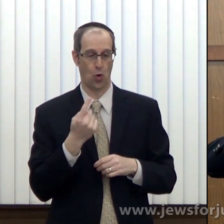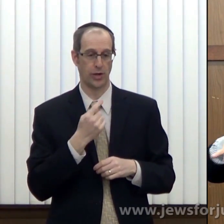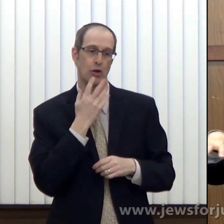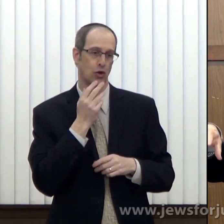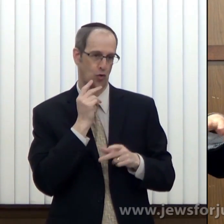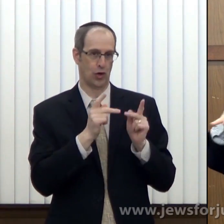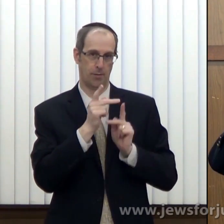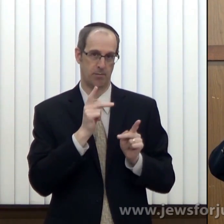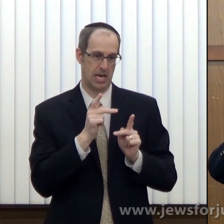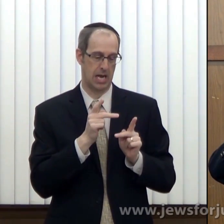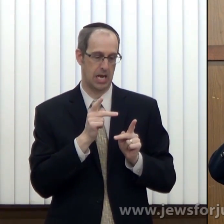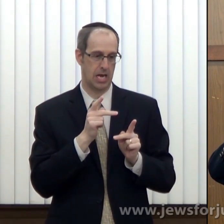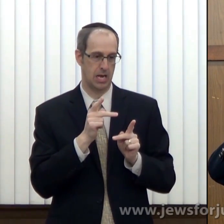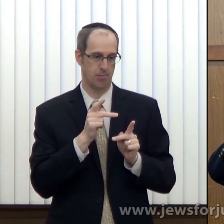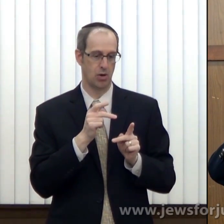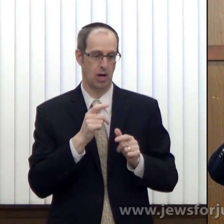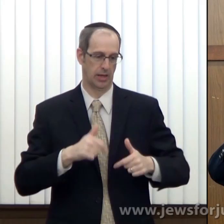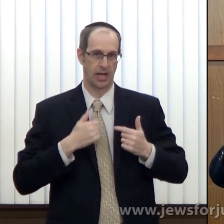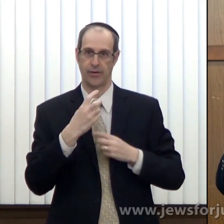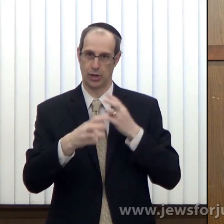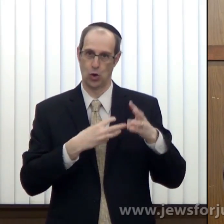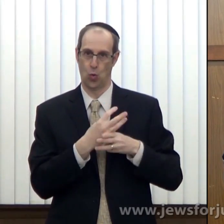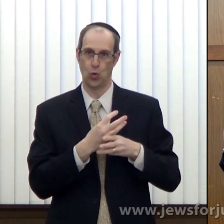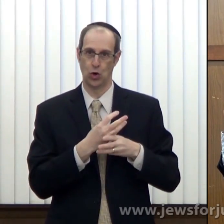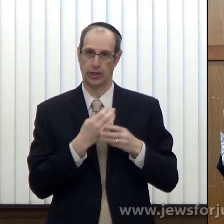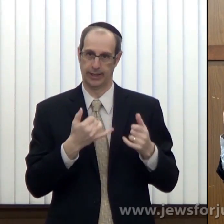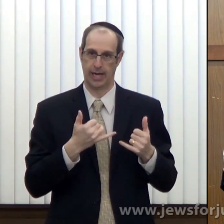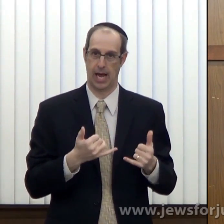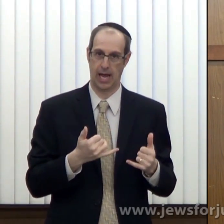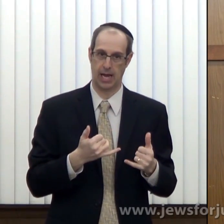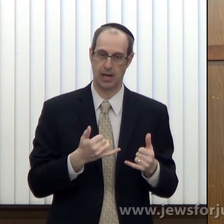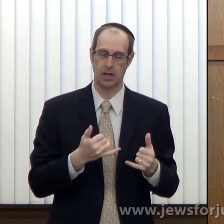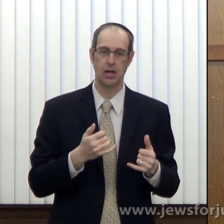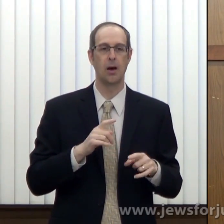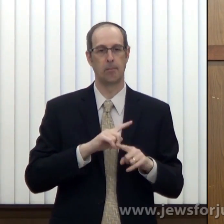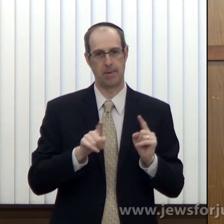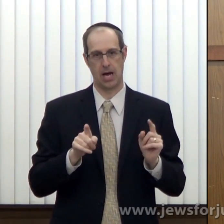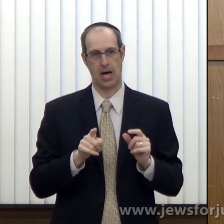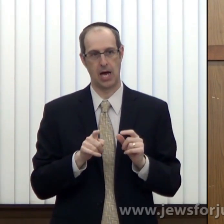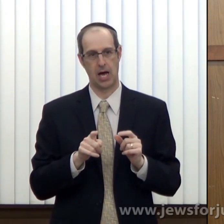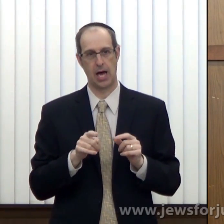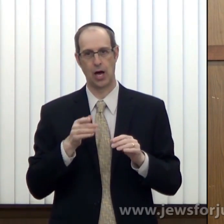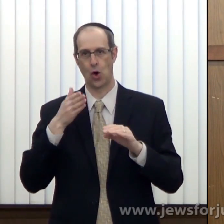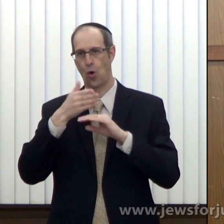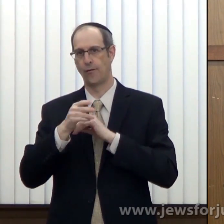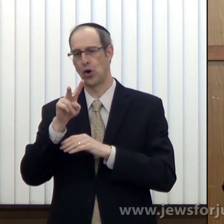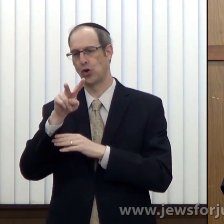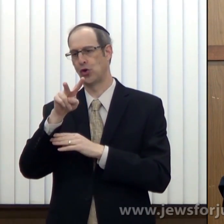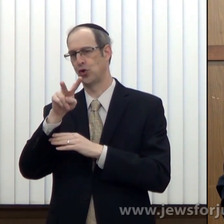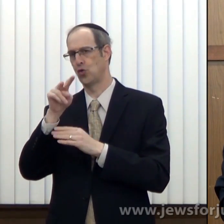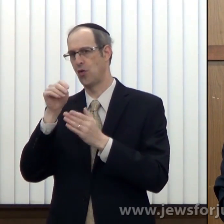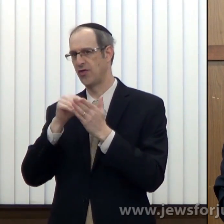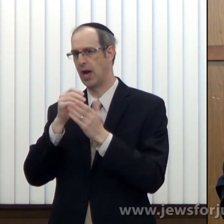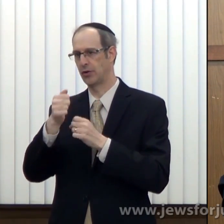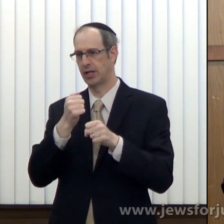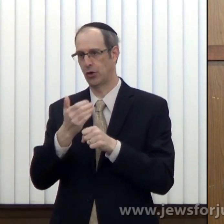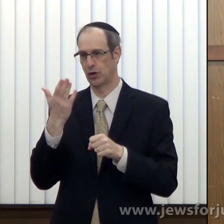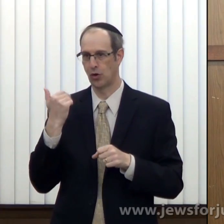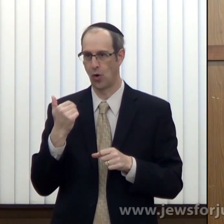Jewish people who are living in the world today, but we know that over 2,000 years ago,